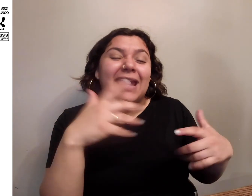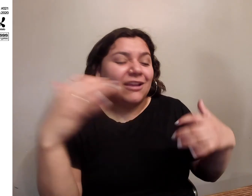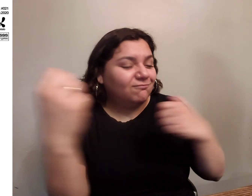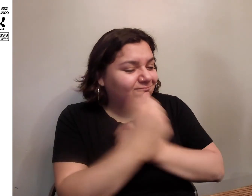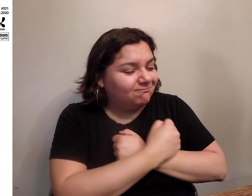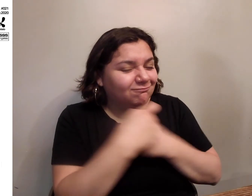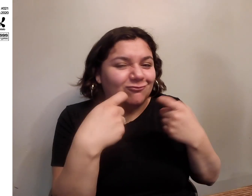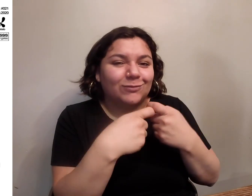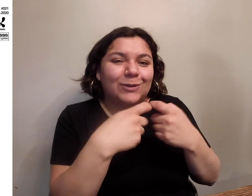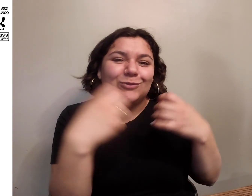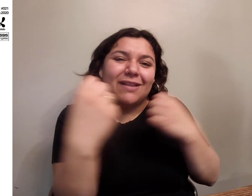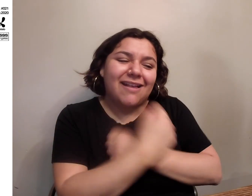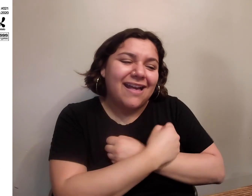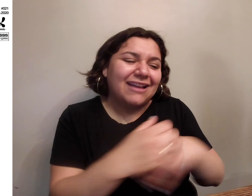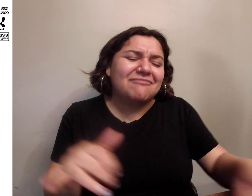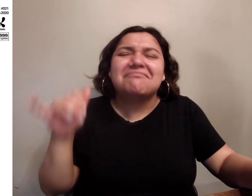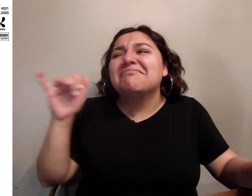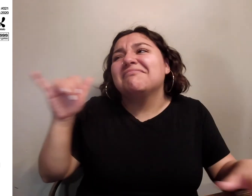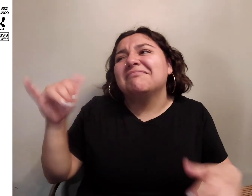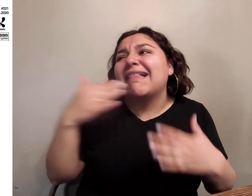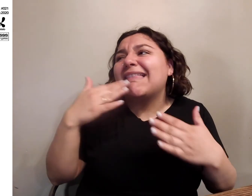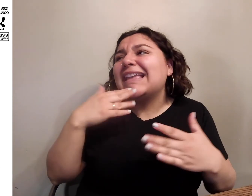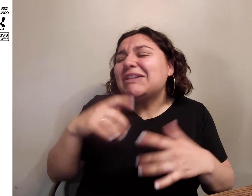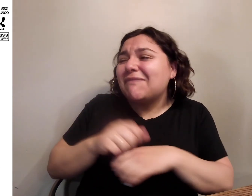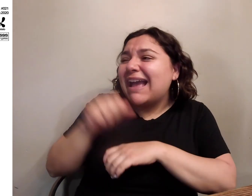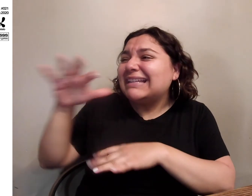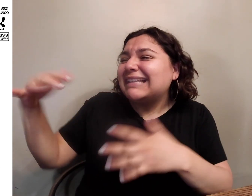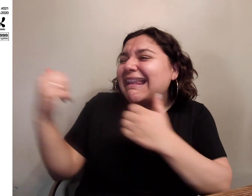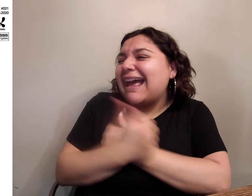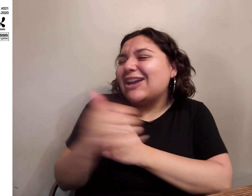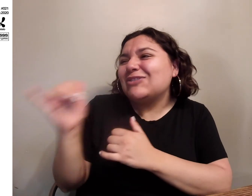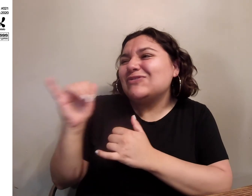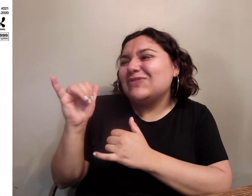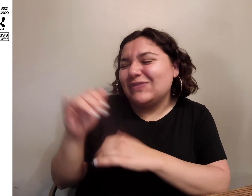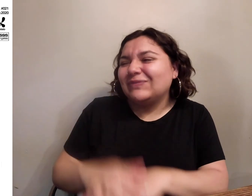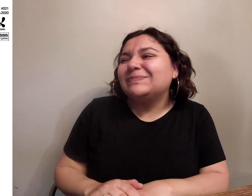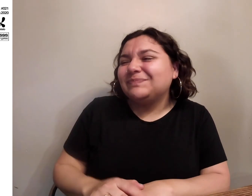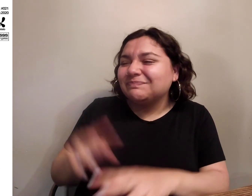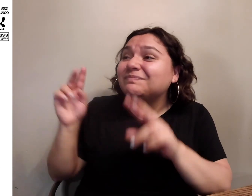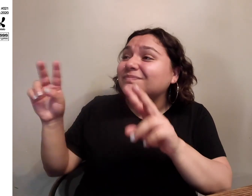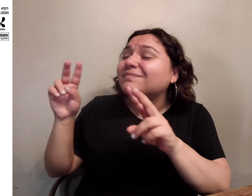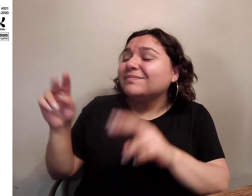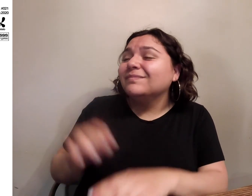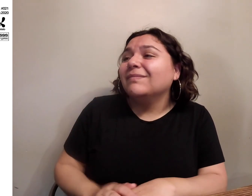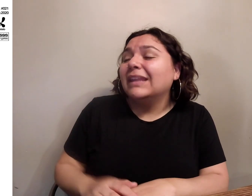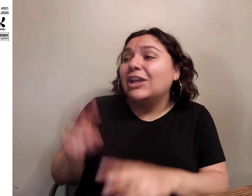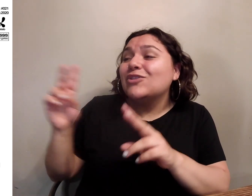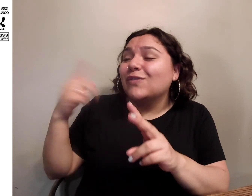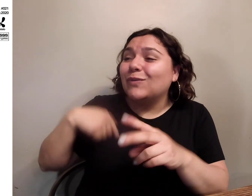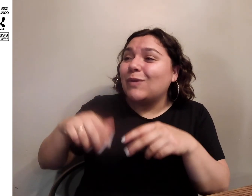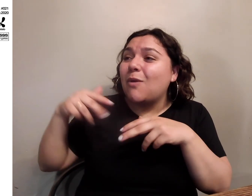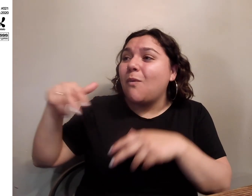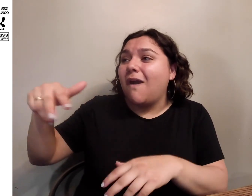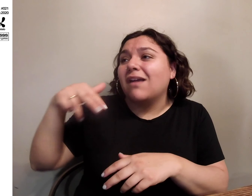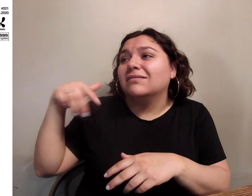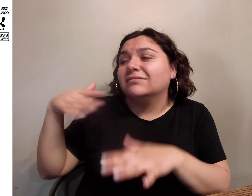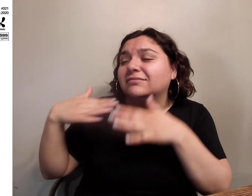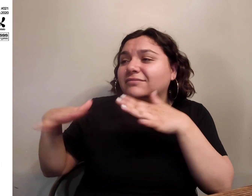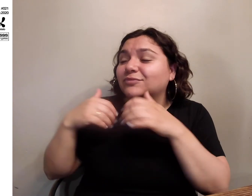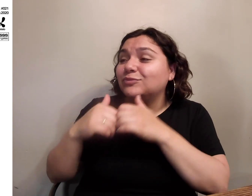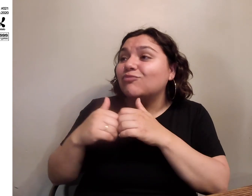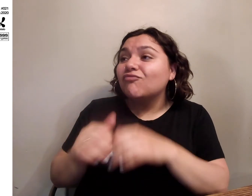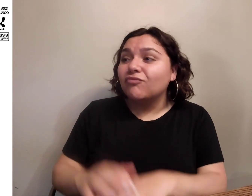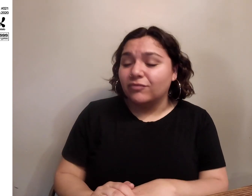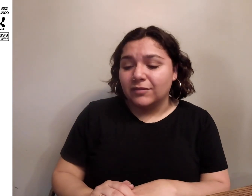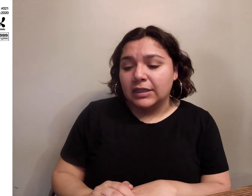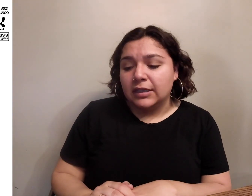virtual hug. Oh, thank you. I send one right back to you. I look forward to our walk